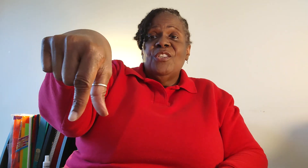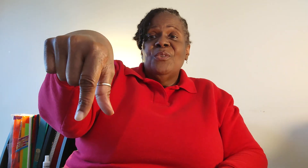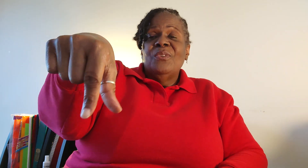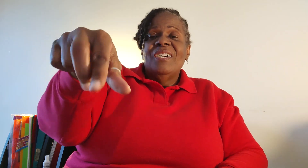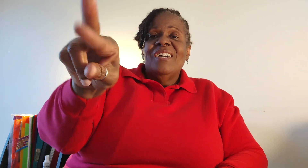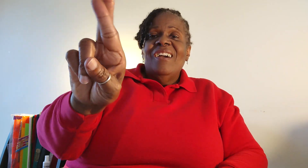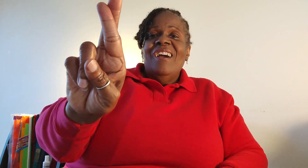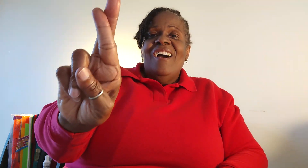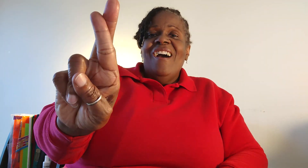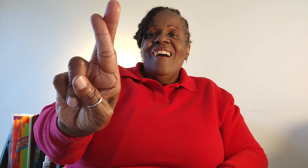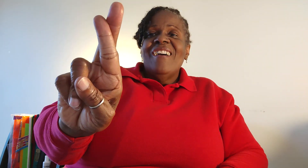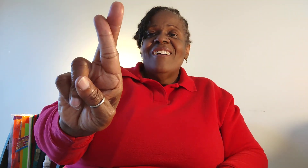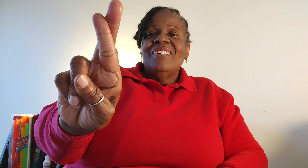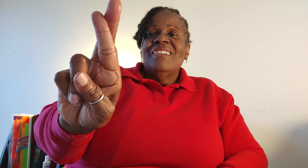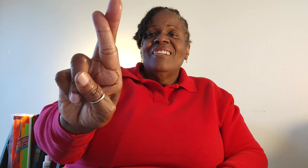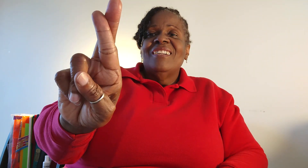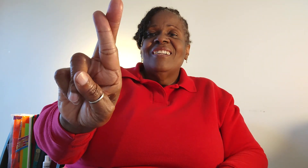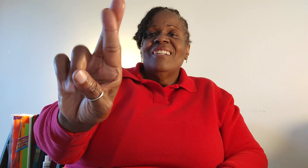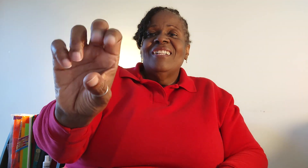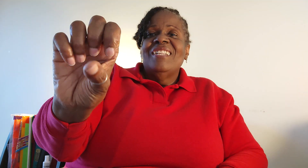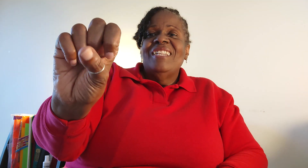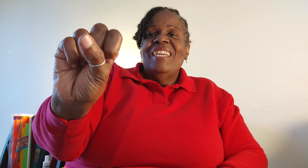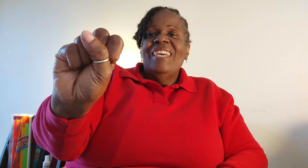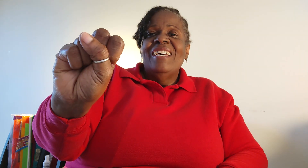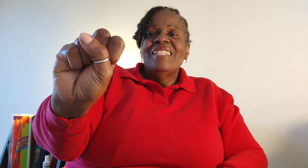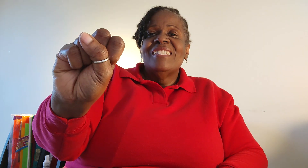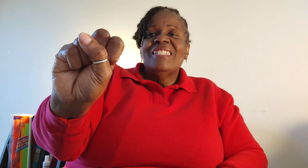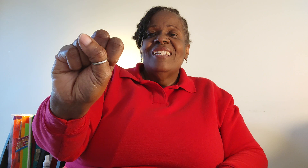Q, R, S,